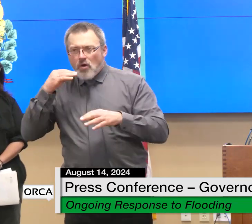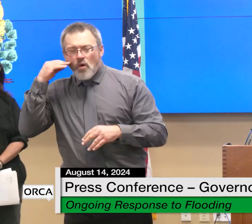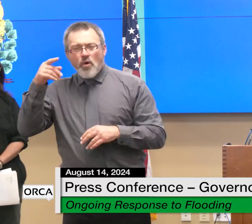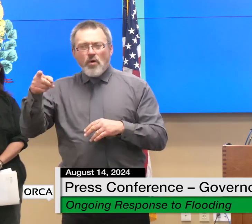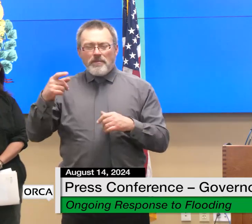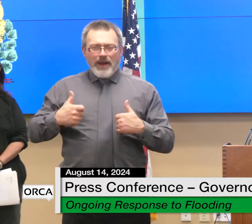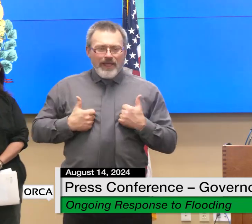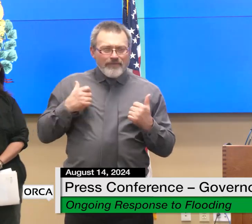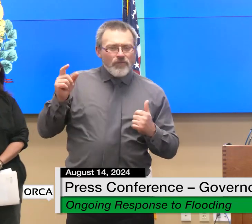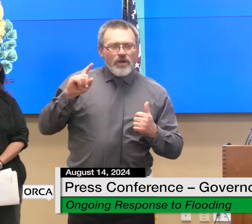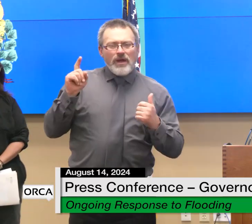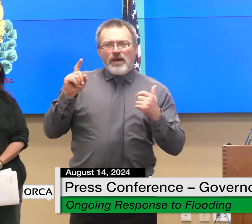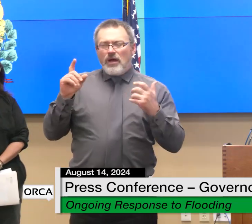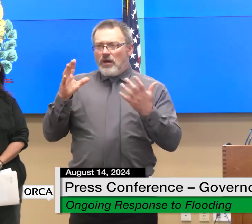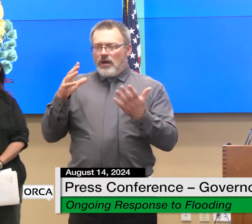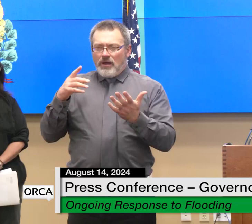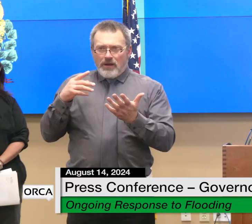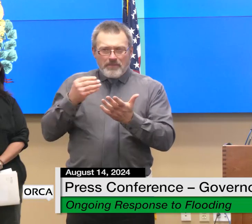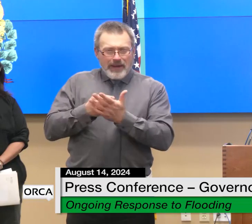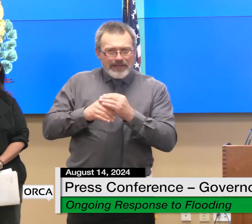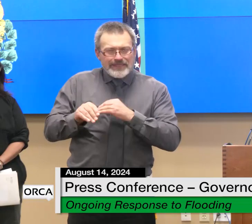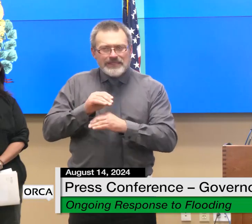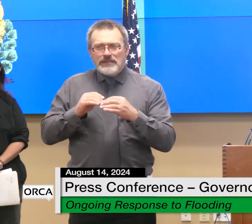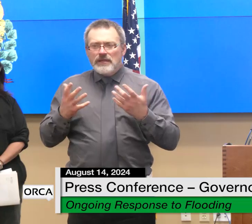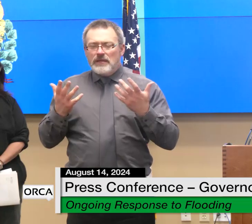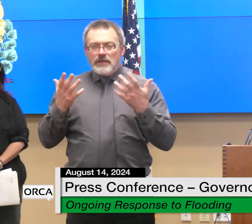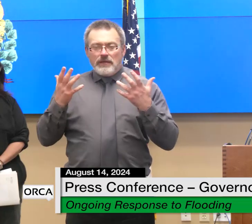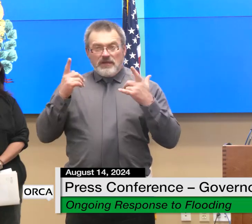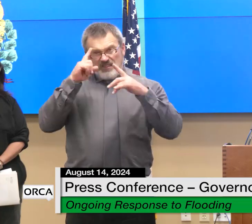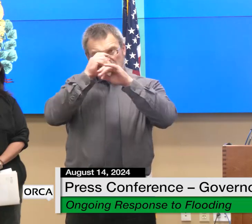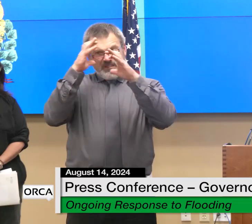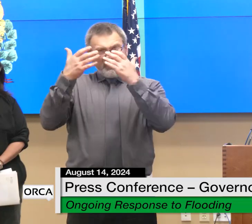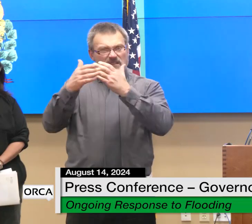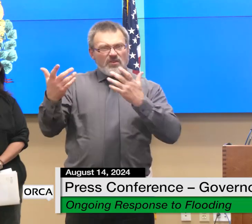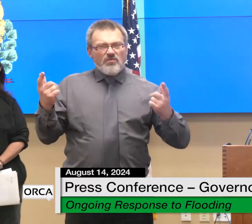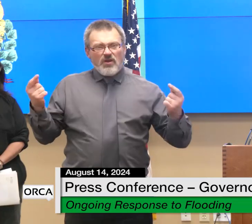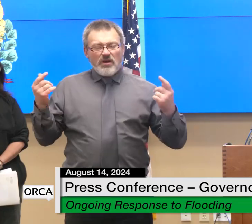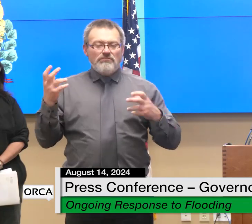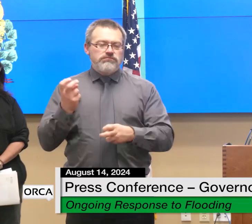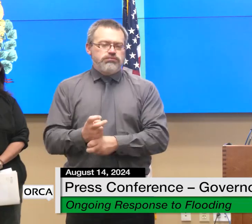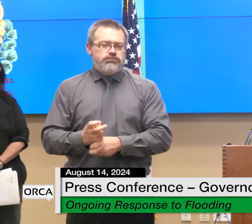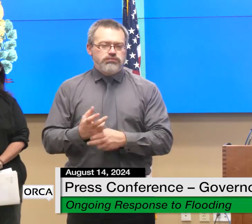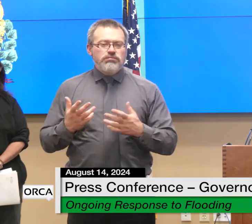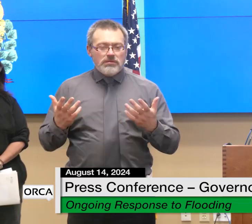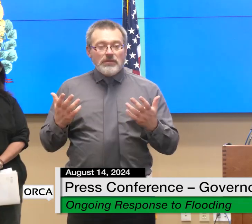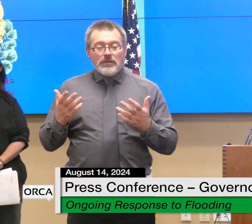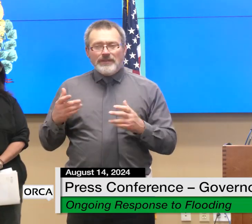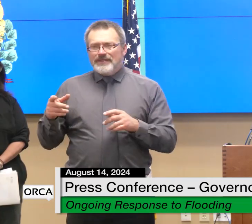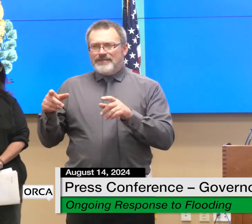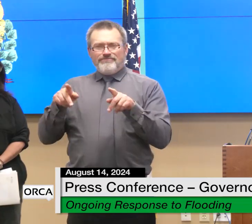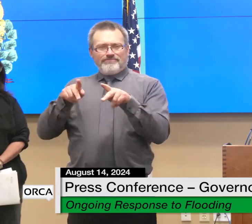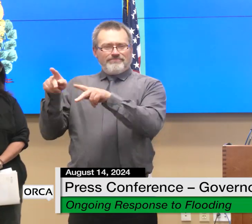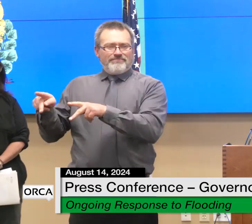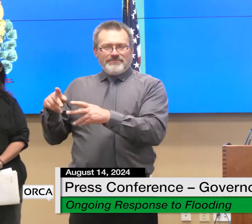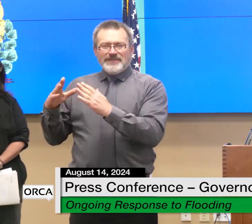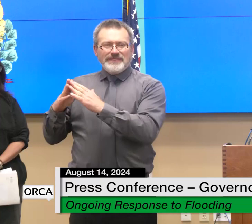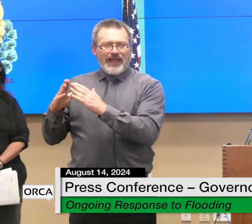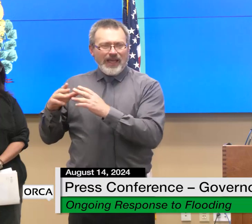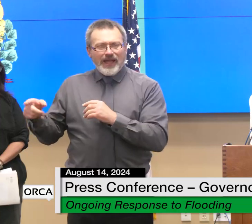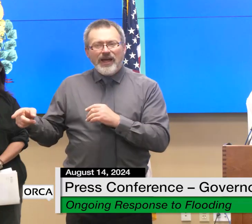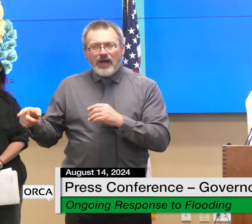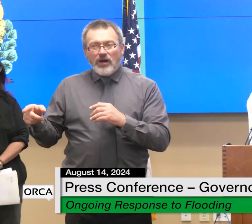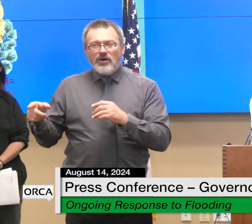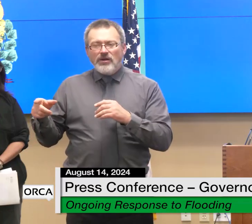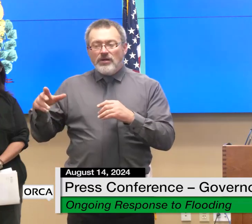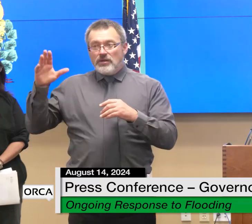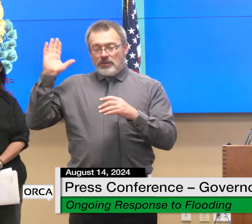experienced. And towns who couldn't possibly have foreseen the damage of this magnitude are left wondering how